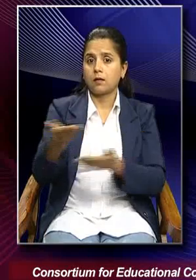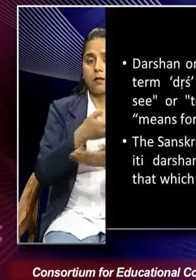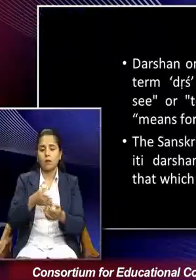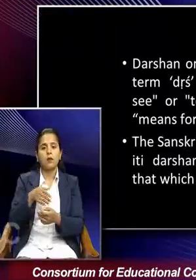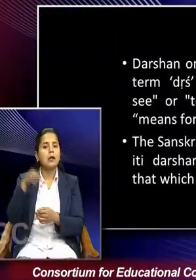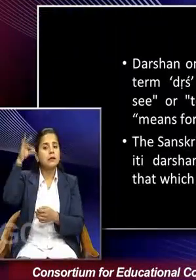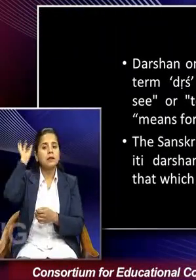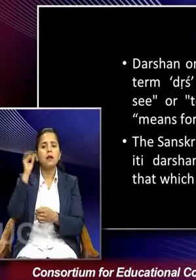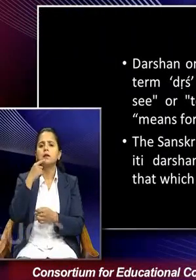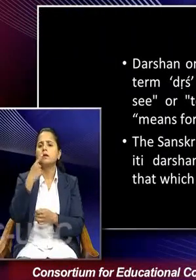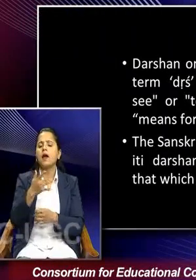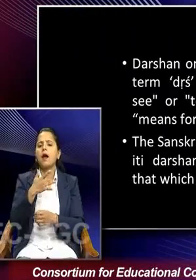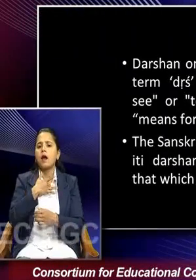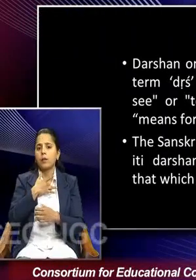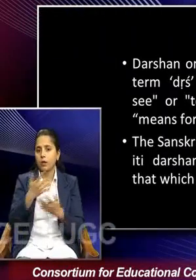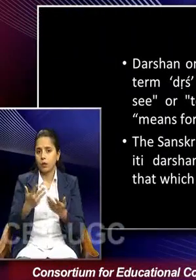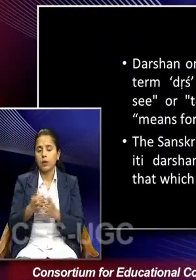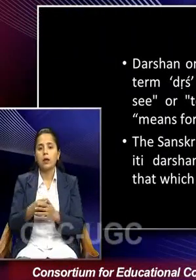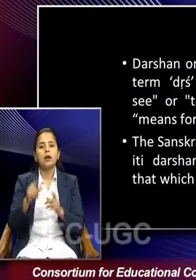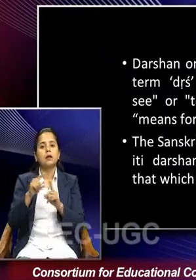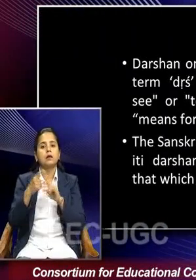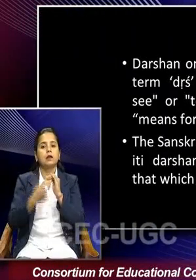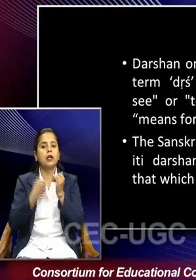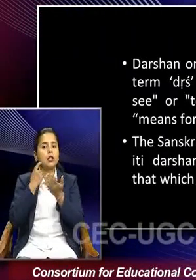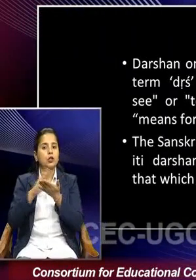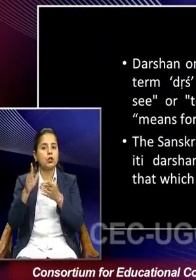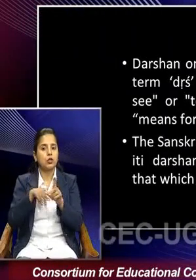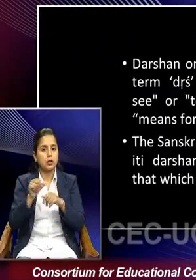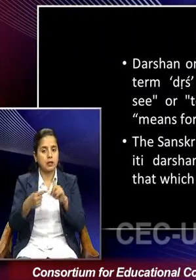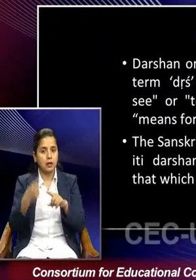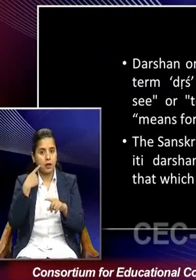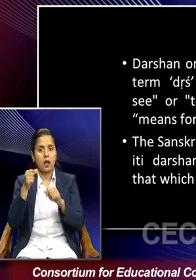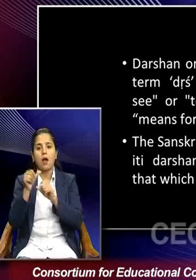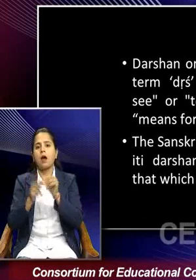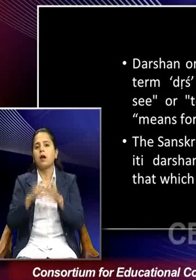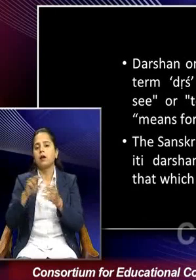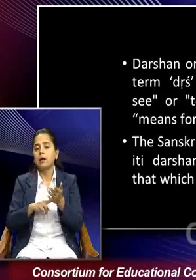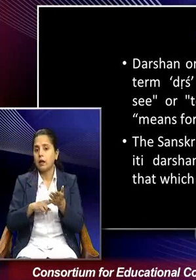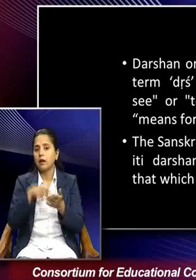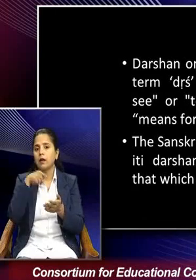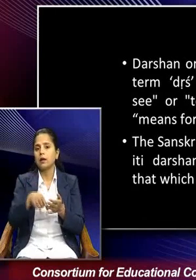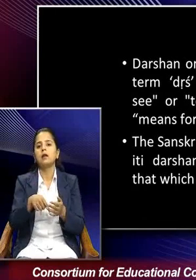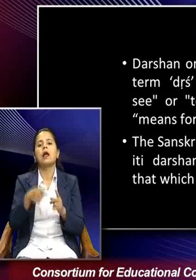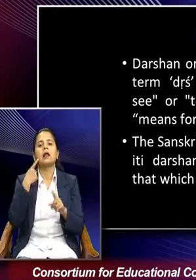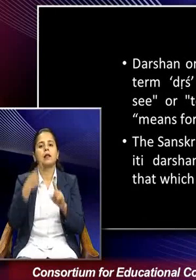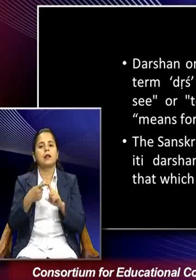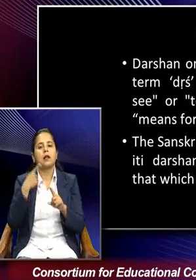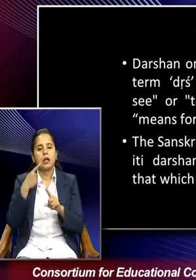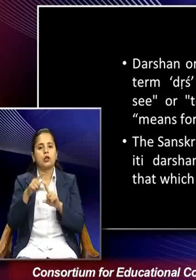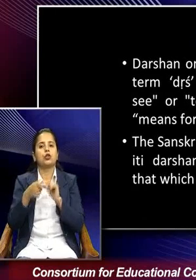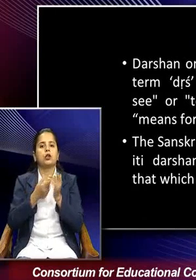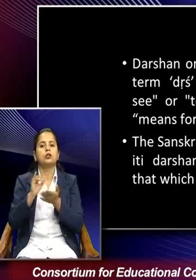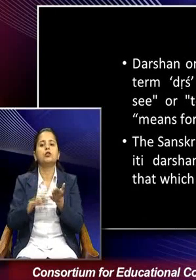Sanskrit saying is drishyate anen iti darshanam,